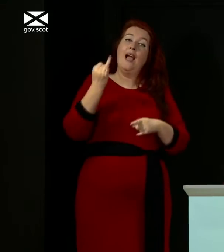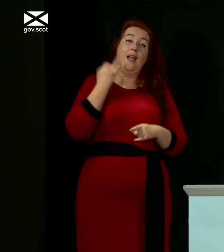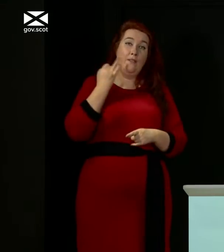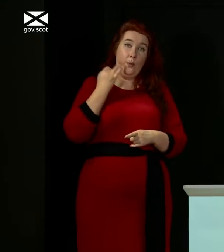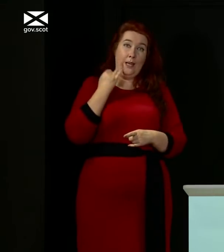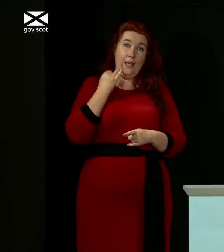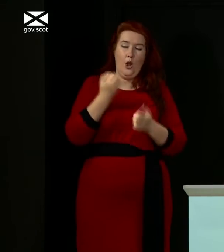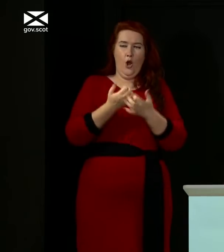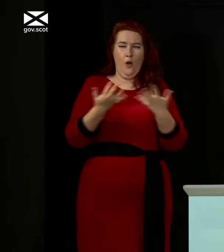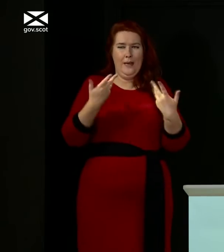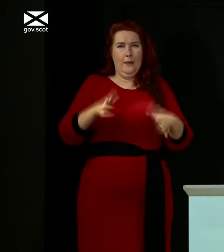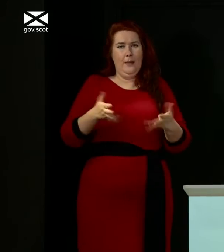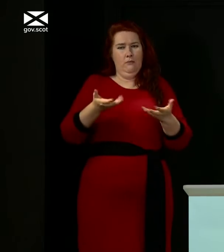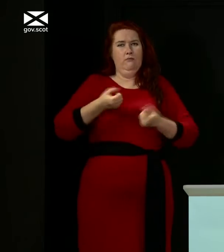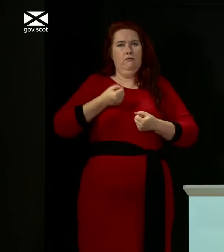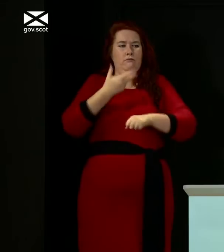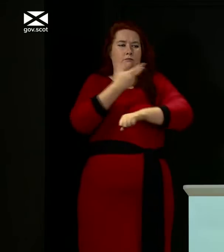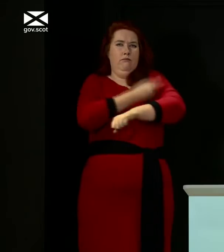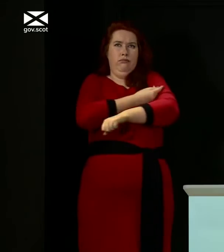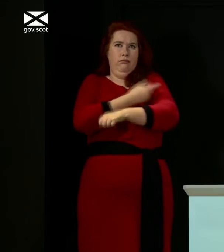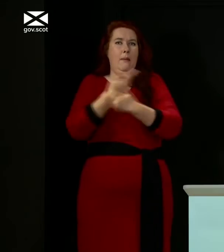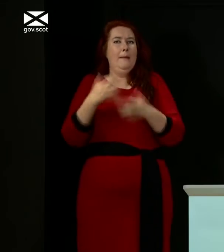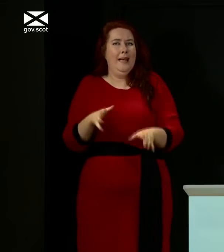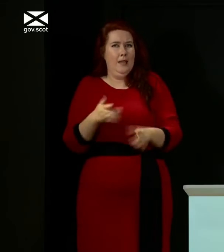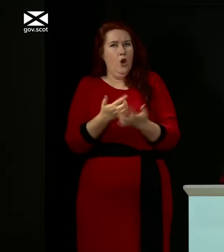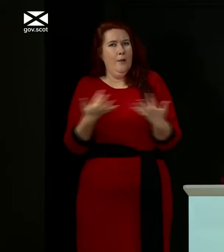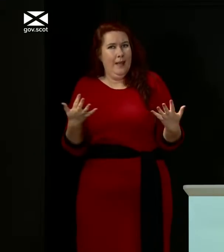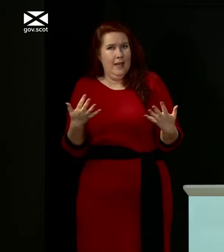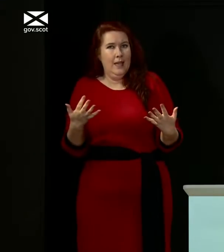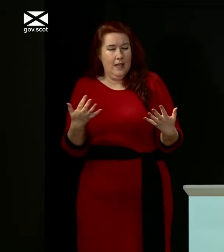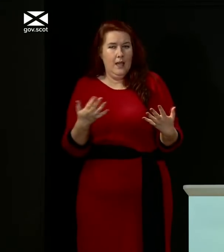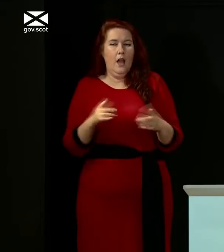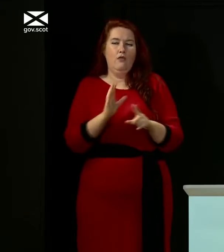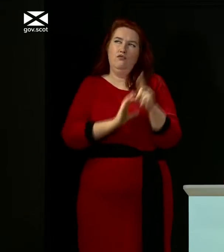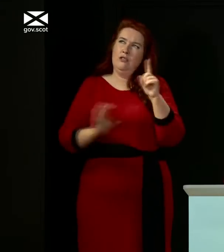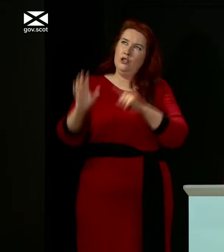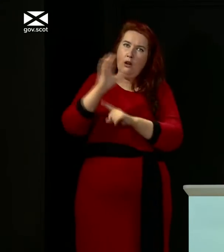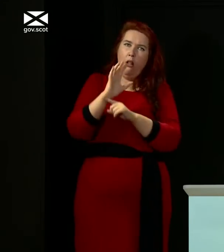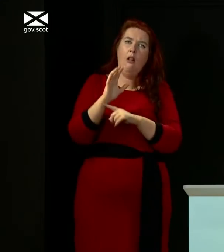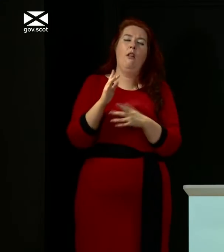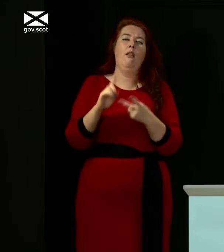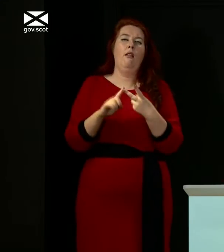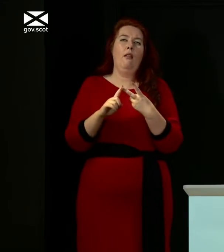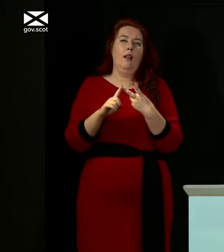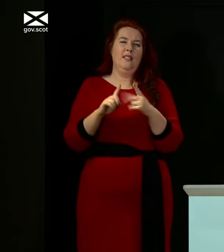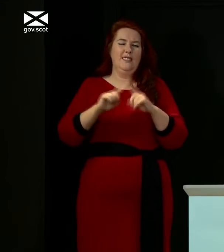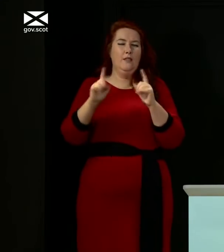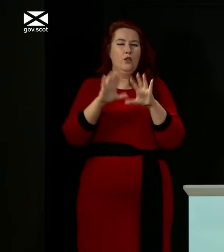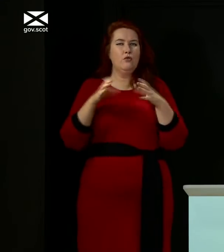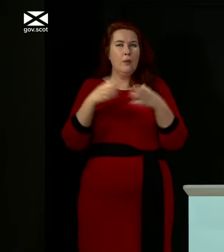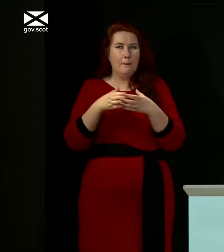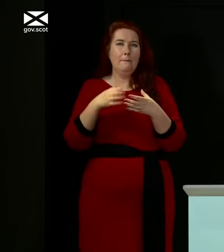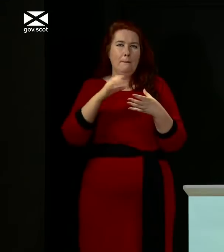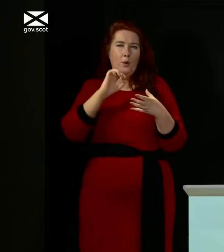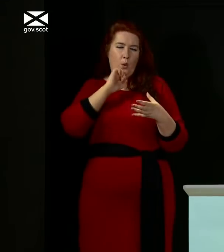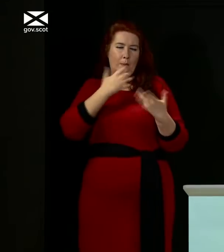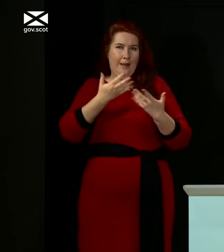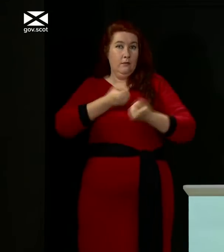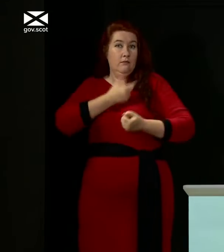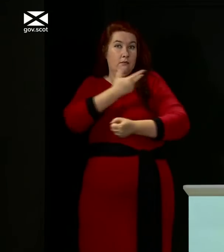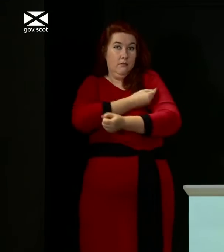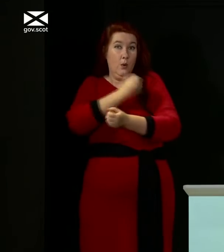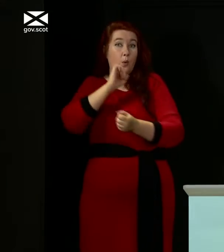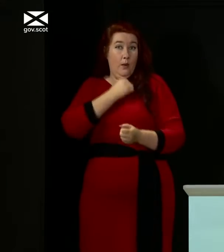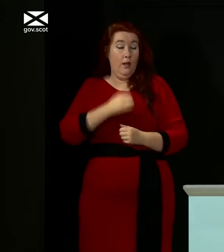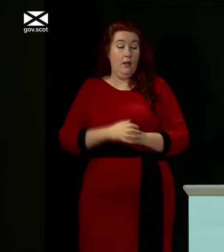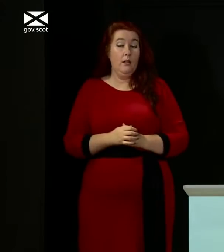information more detailed in terms of the regional breakdown, the kind of breakdown of different groups of people vaccinated. And